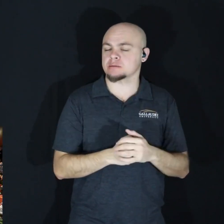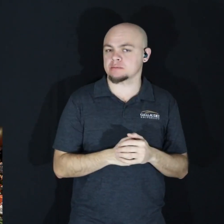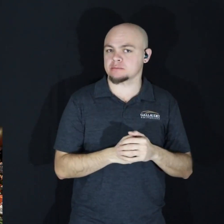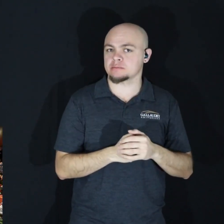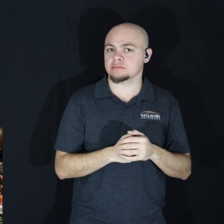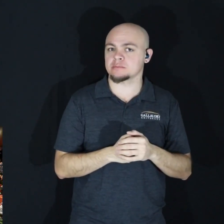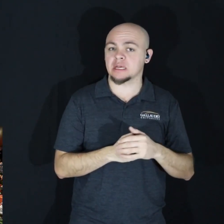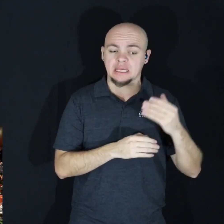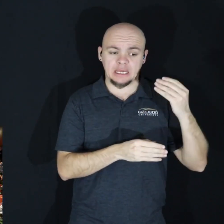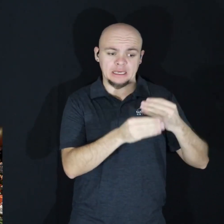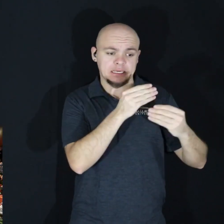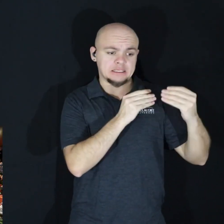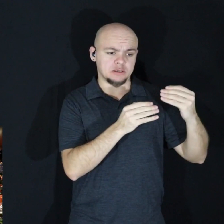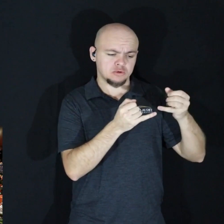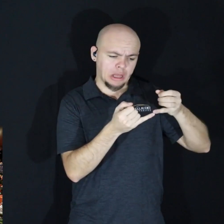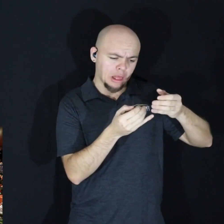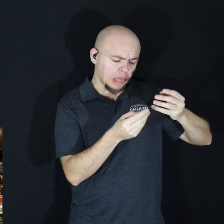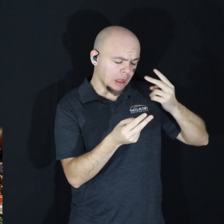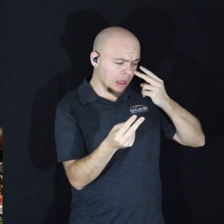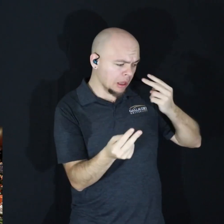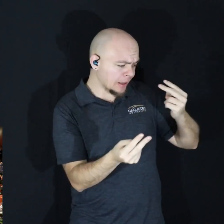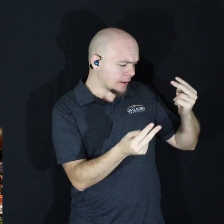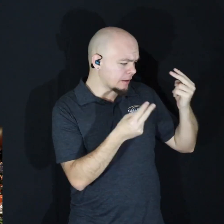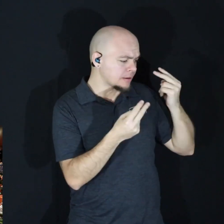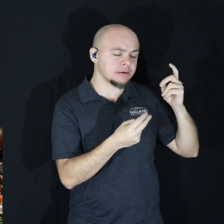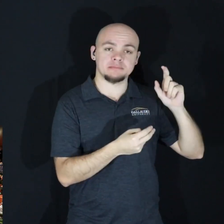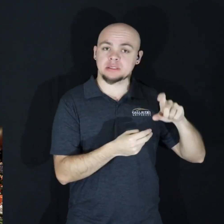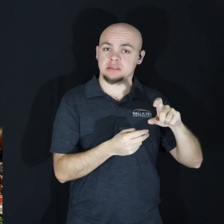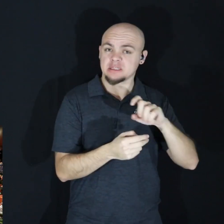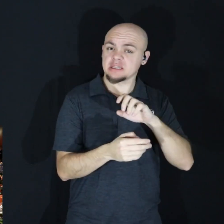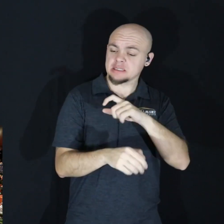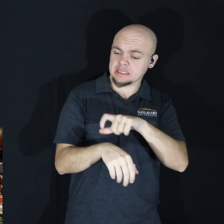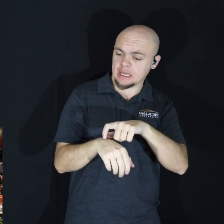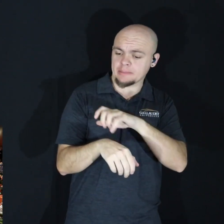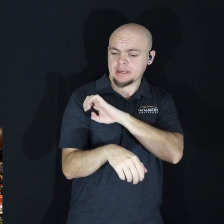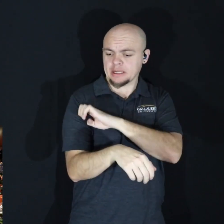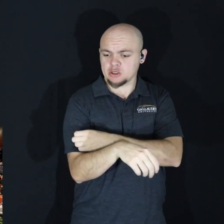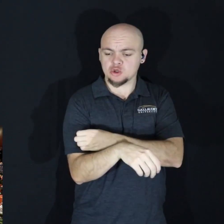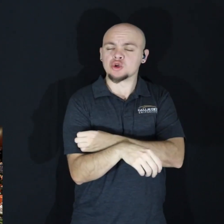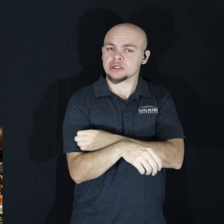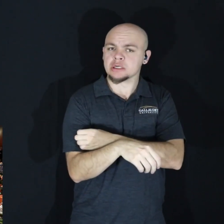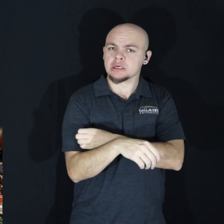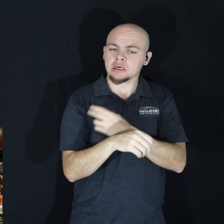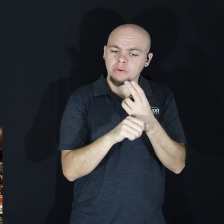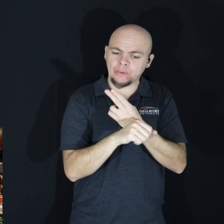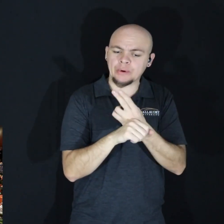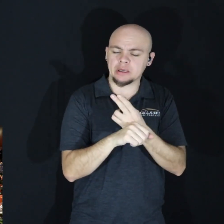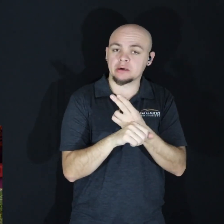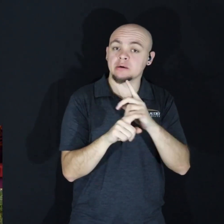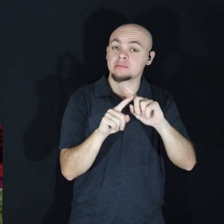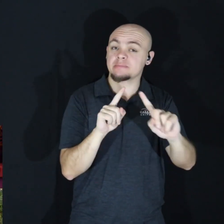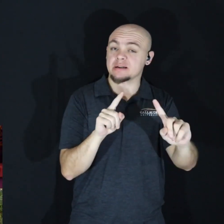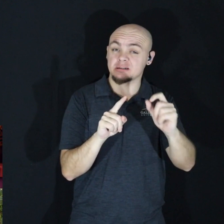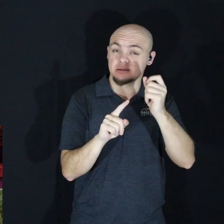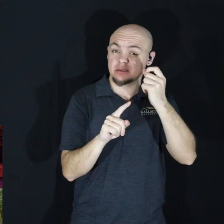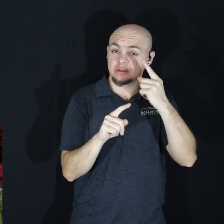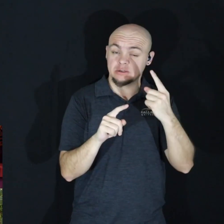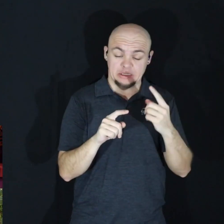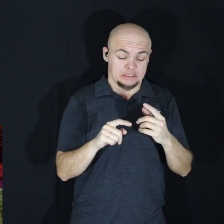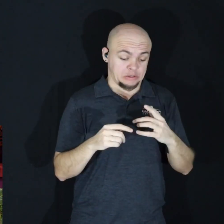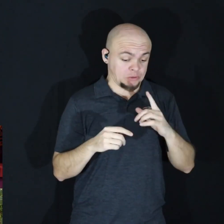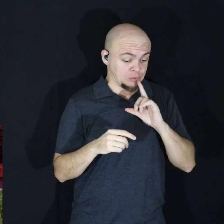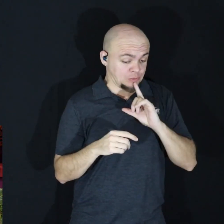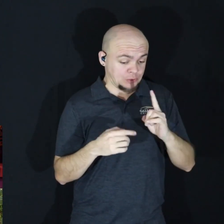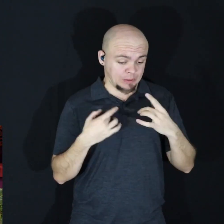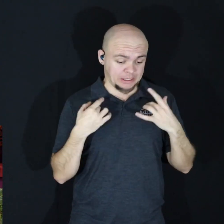ancestry line. It's hard, it's tough, it takes energy, but it's worth it. But to achieve true healing and